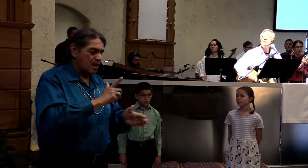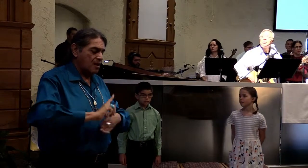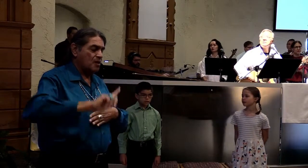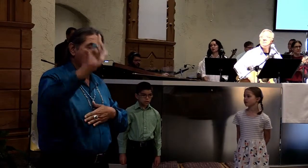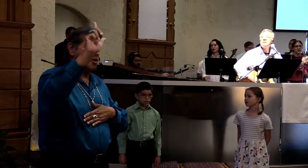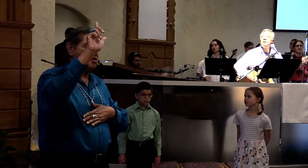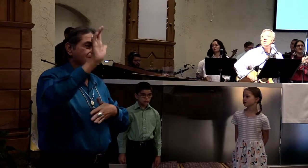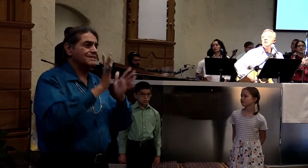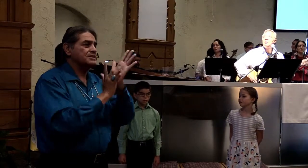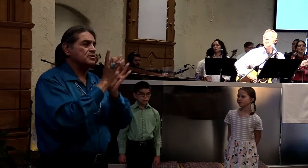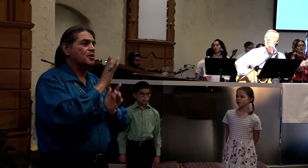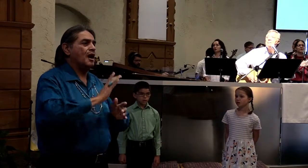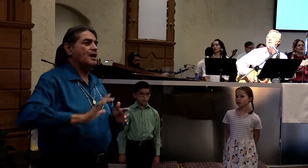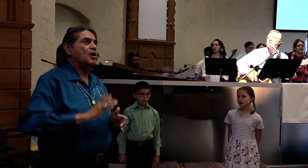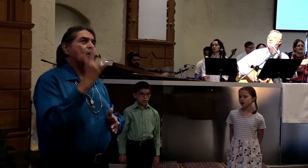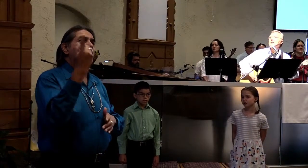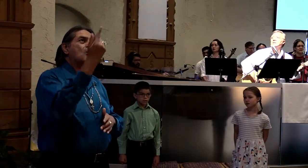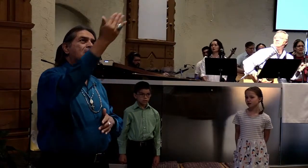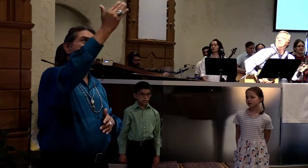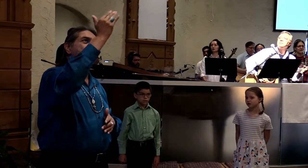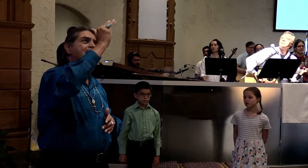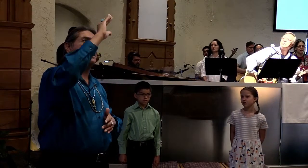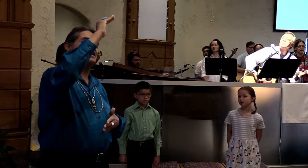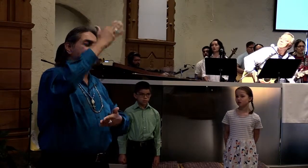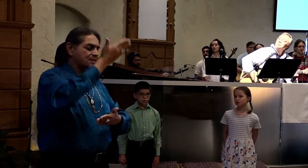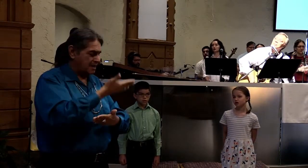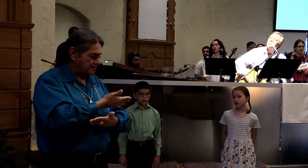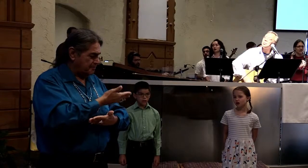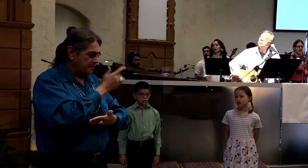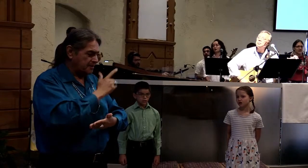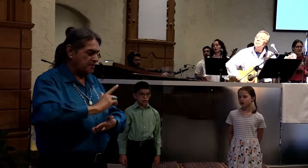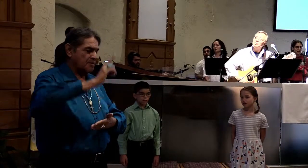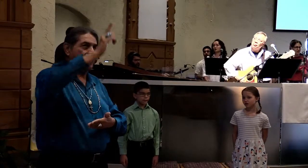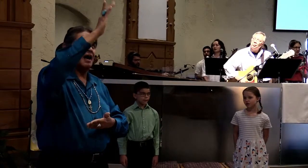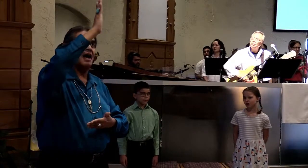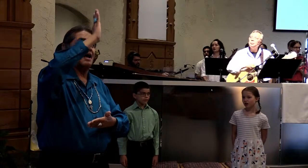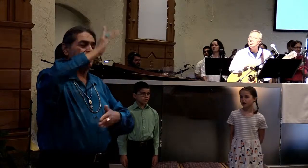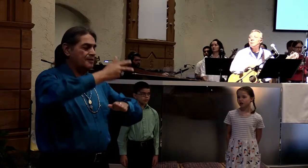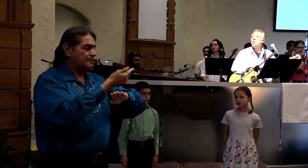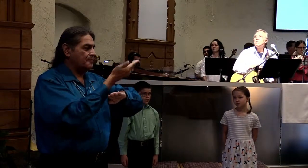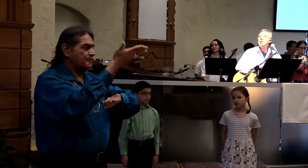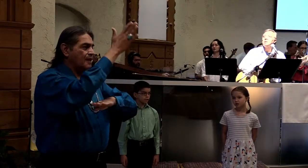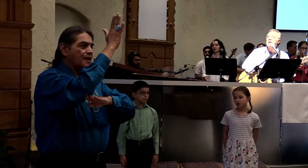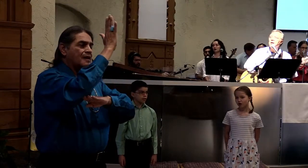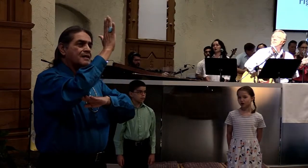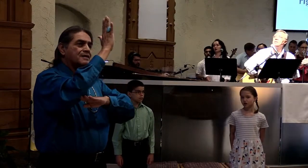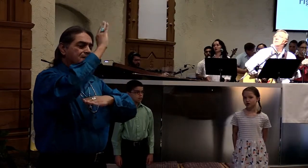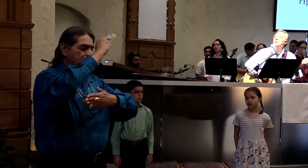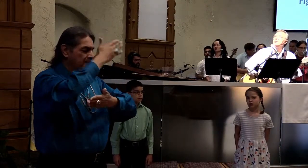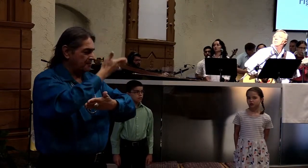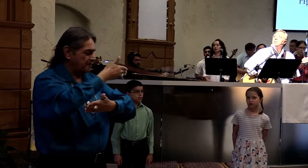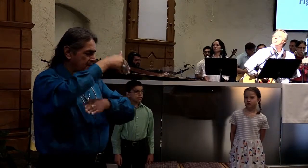Lord Jesus Christ, only begotten Son, Lord God, Lamb of God, Son of the